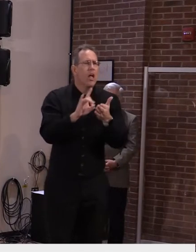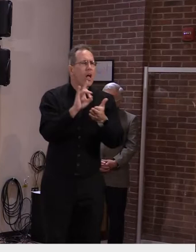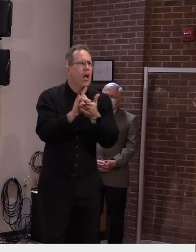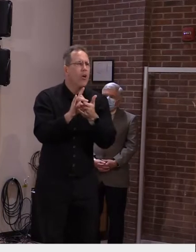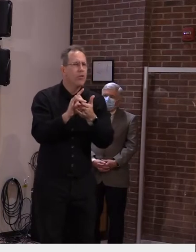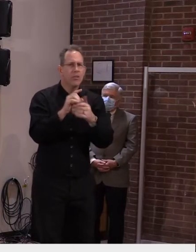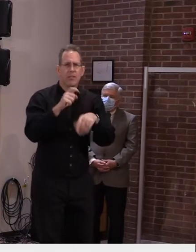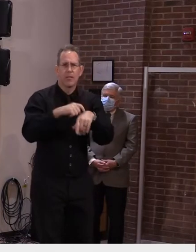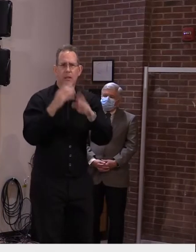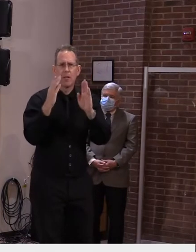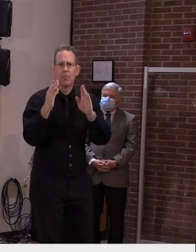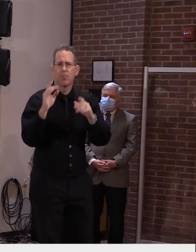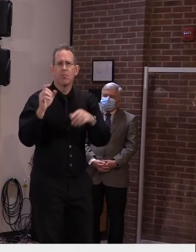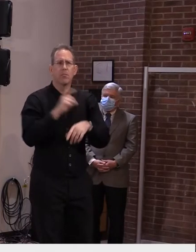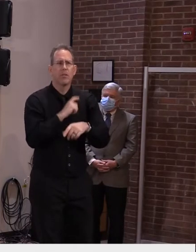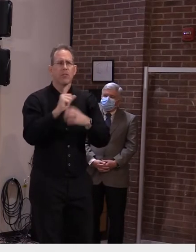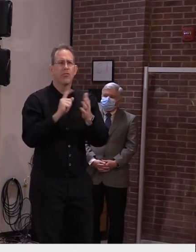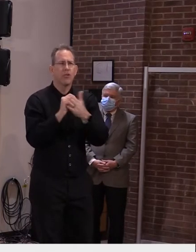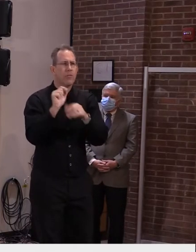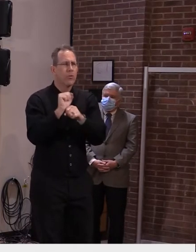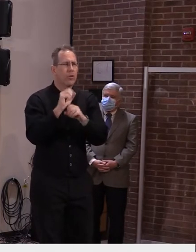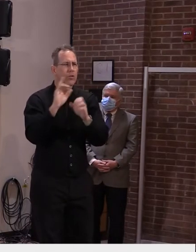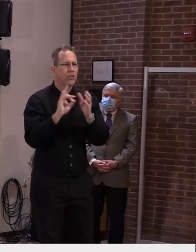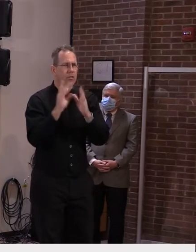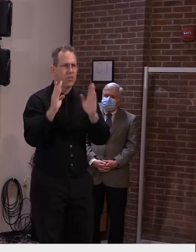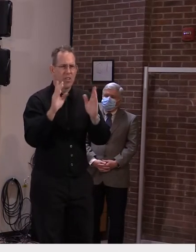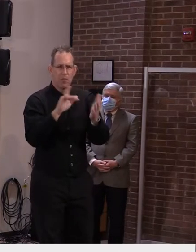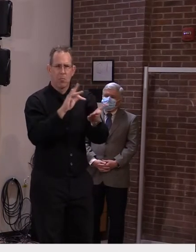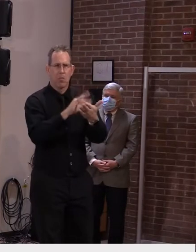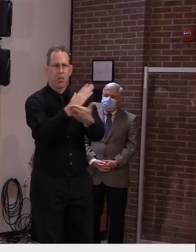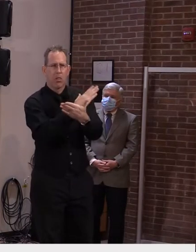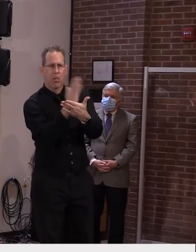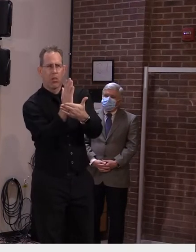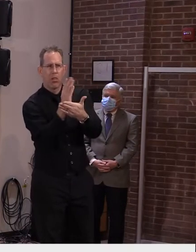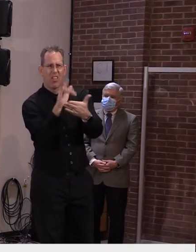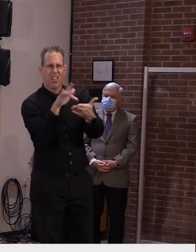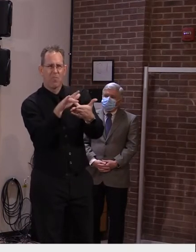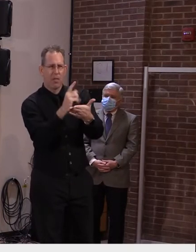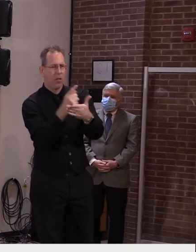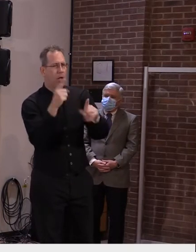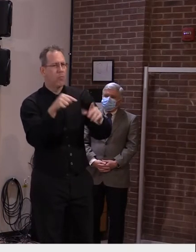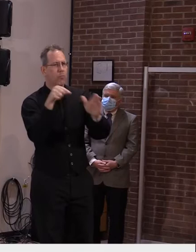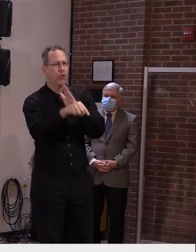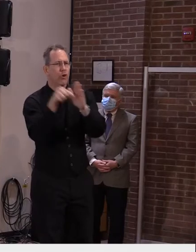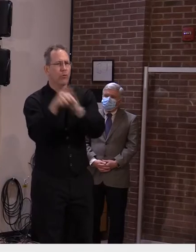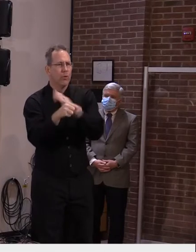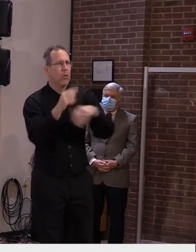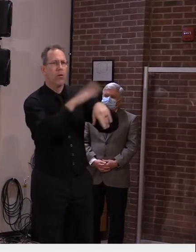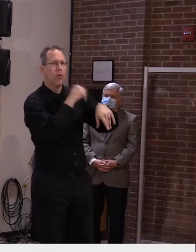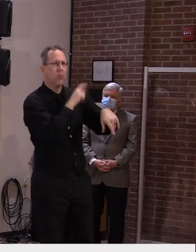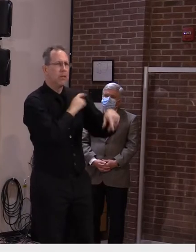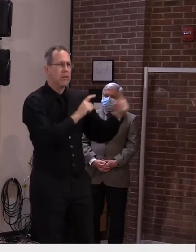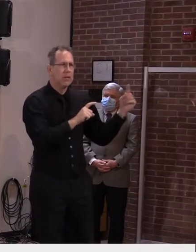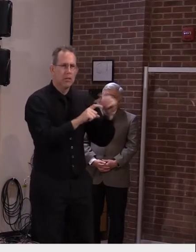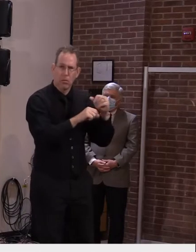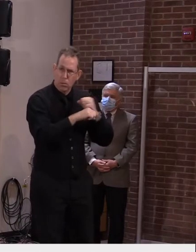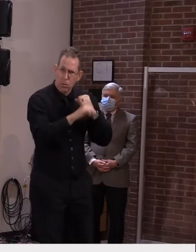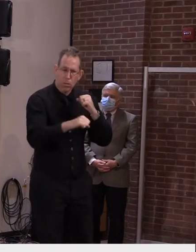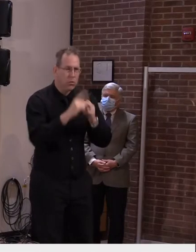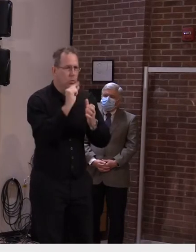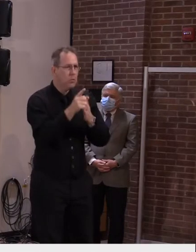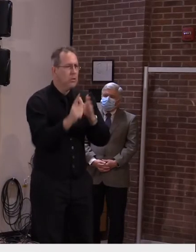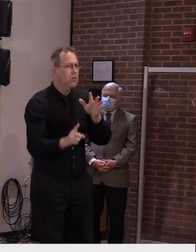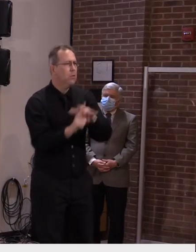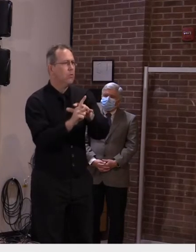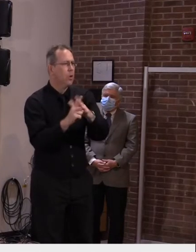6 to 2, right around there. Again, 10 p.m. on a Sunday night in a very broad area,